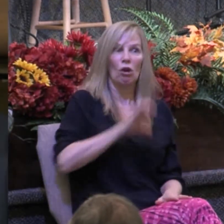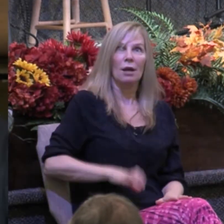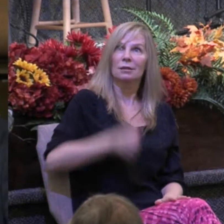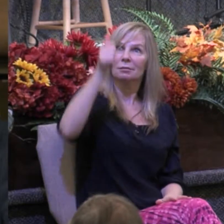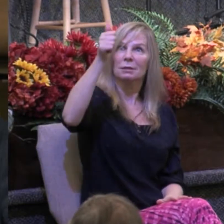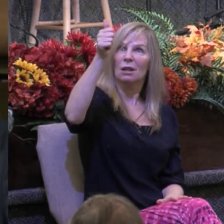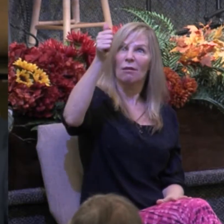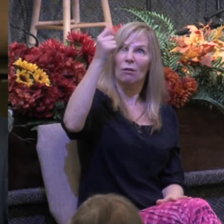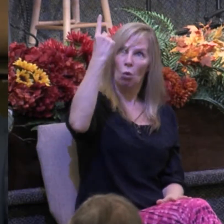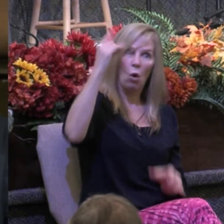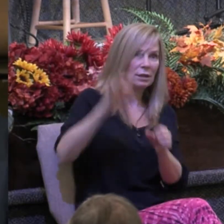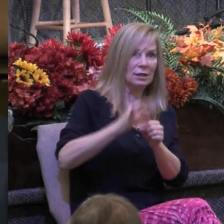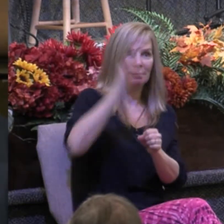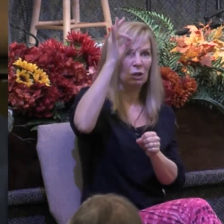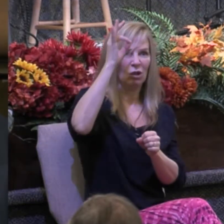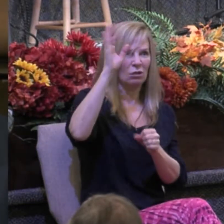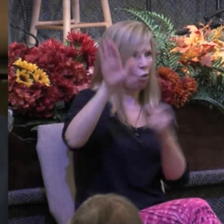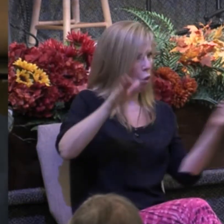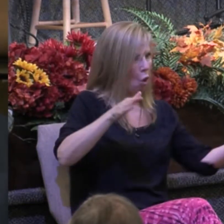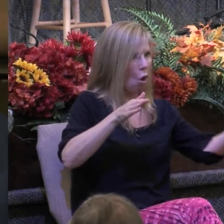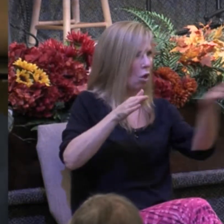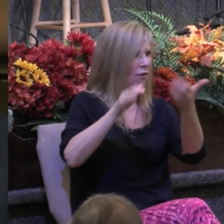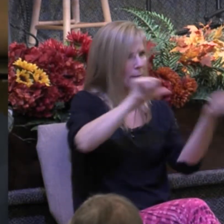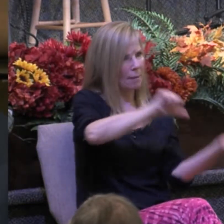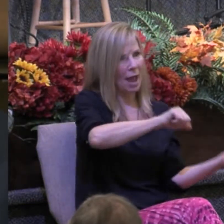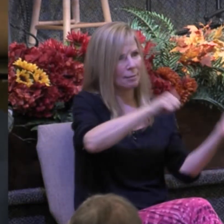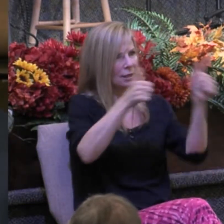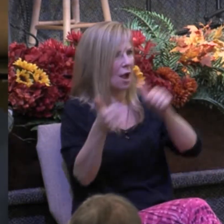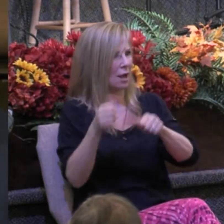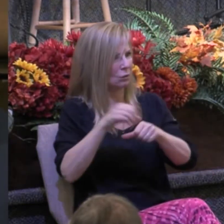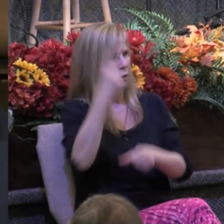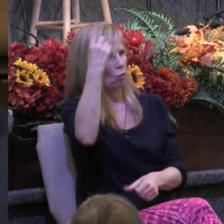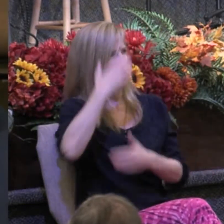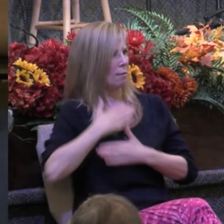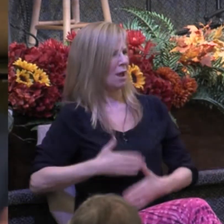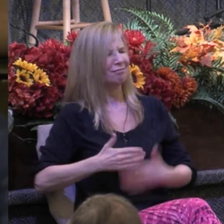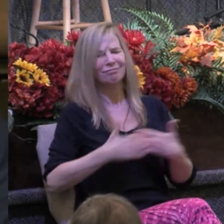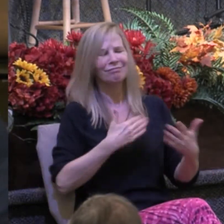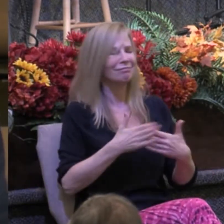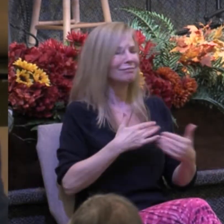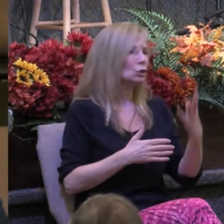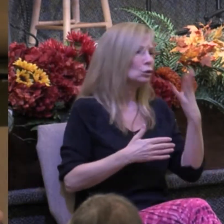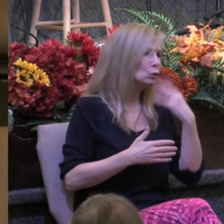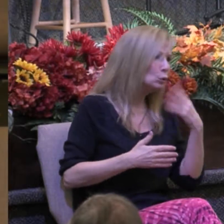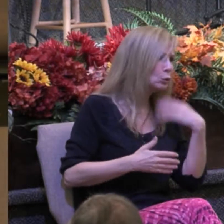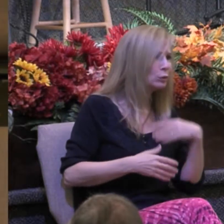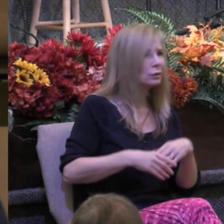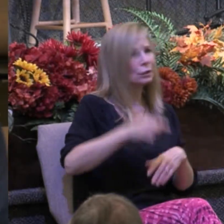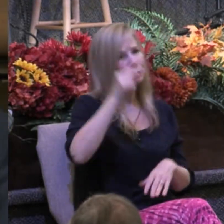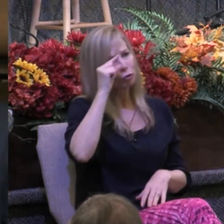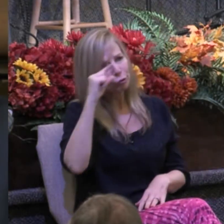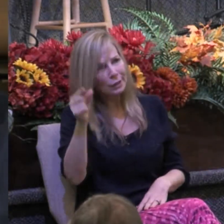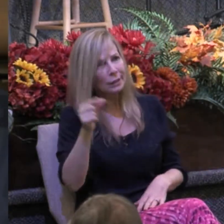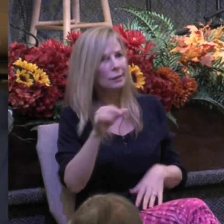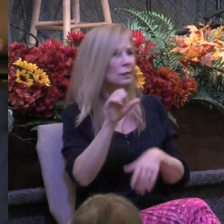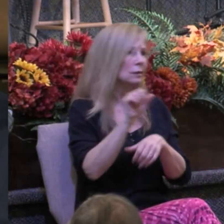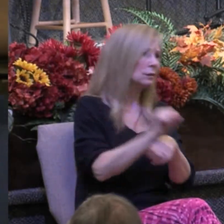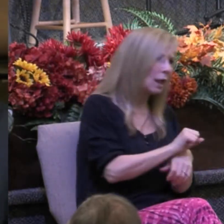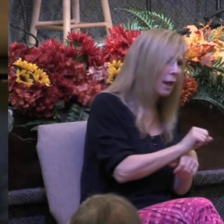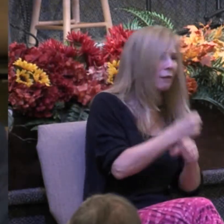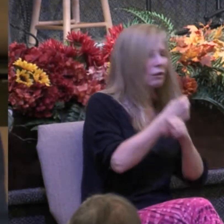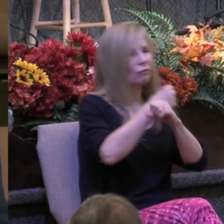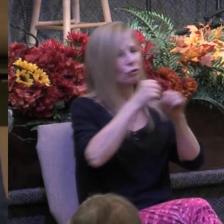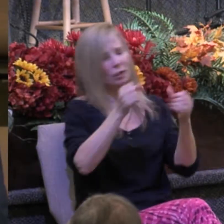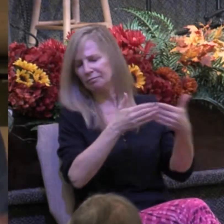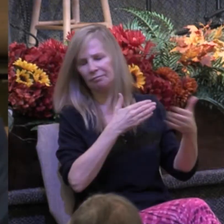one Spirit we were all baptized into one body, whether Jews or Greeks, whether slaves or free, and we were all made to